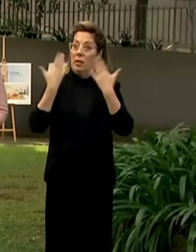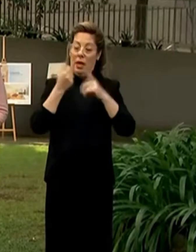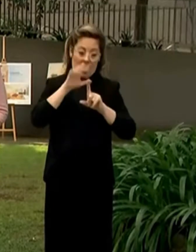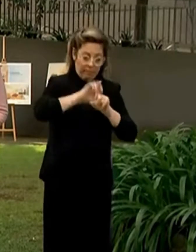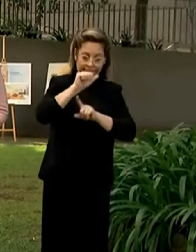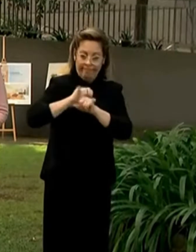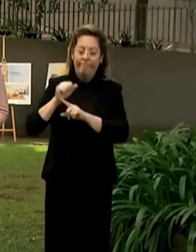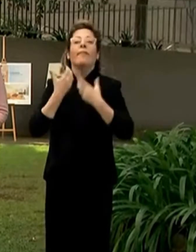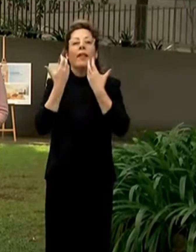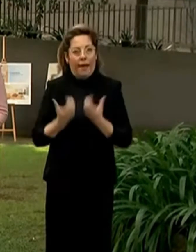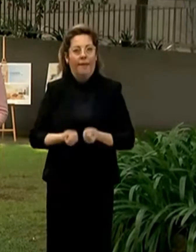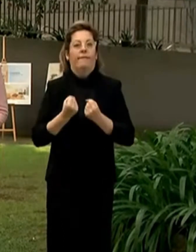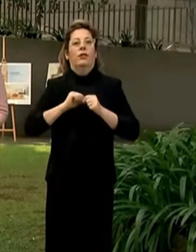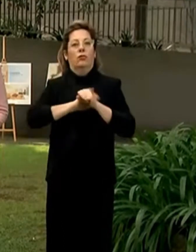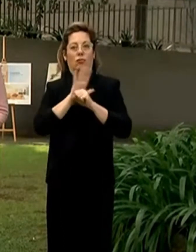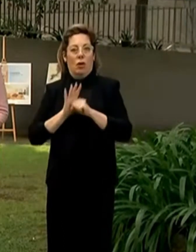of cases to